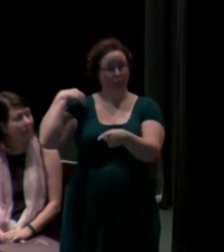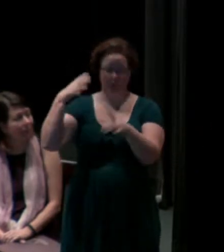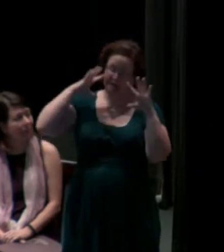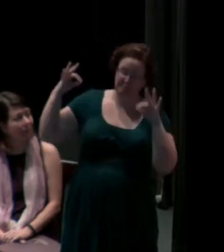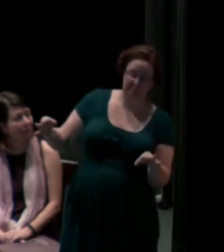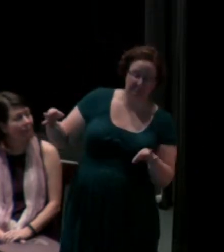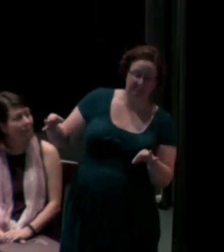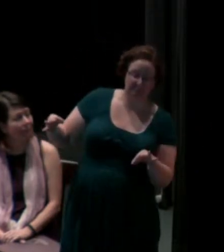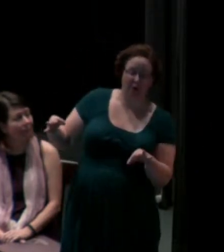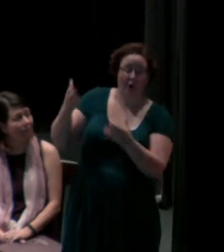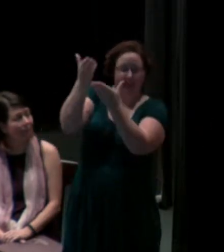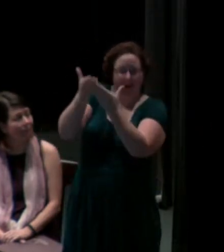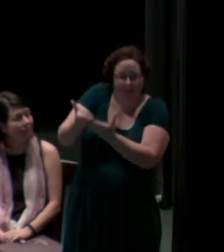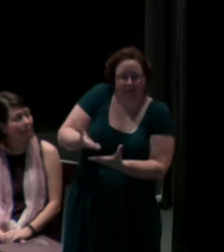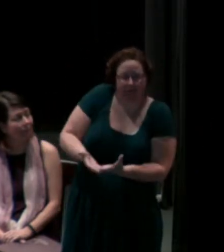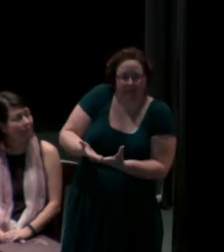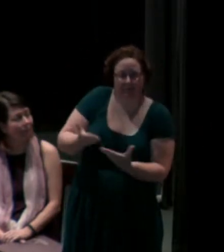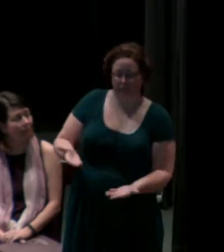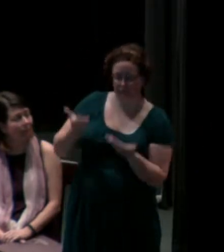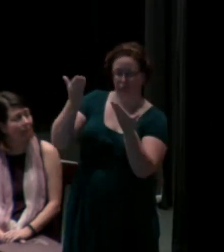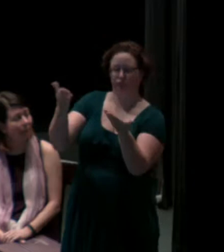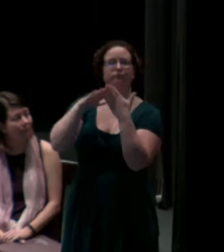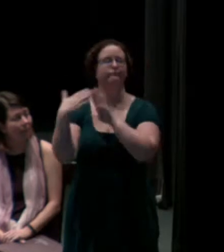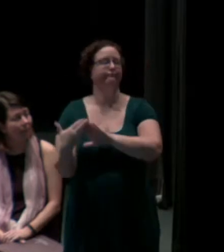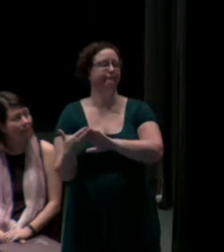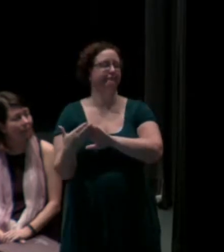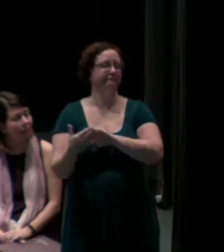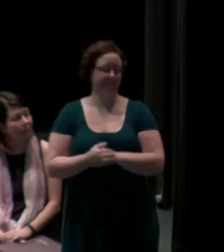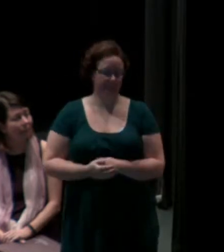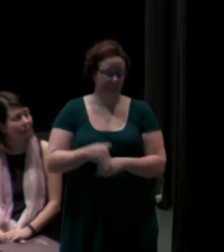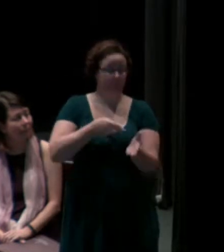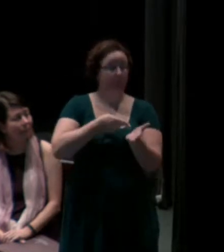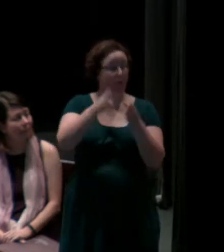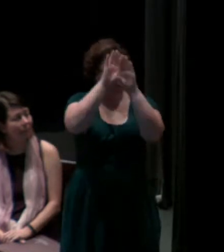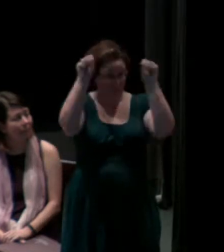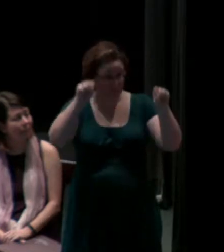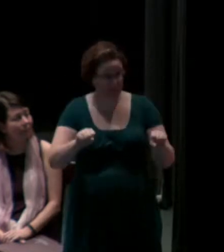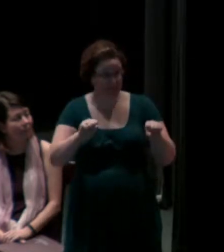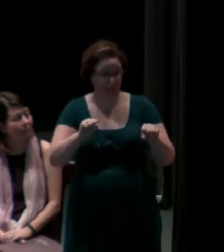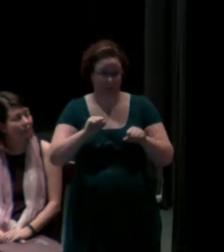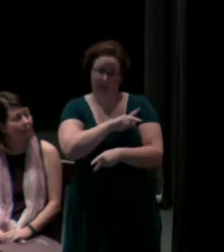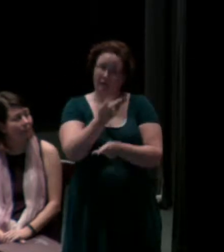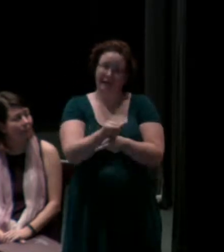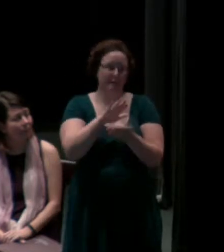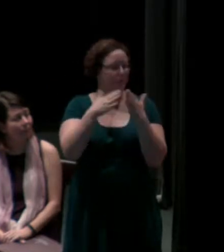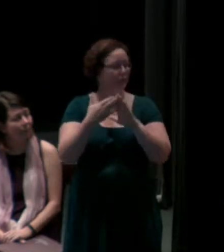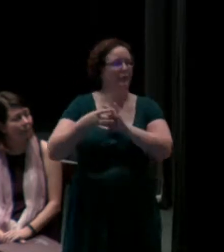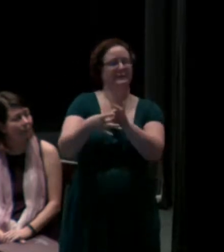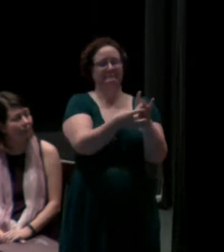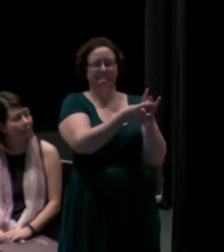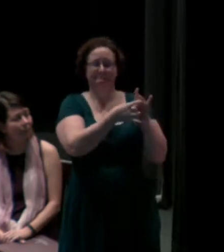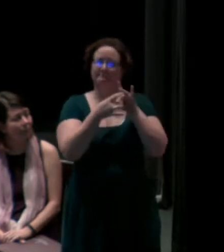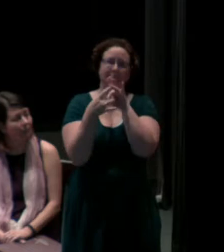on the preponderance of evidence presented by members of the community. The honor system is the glue that holds our campus community together,